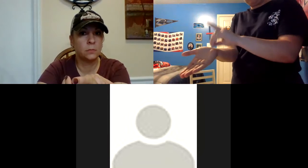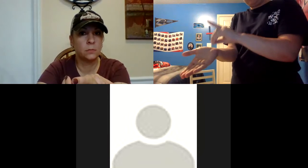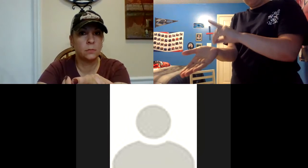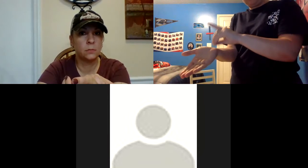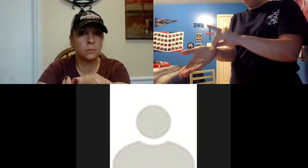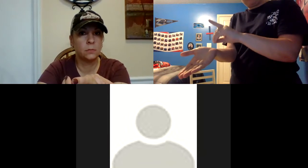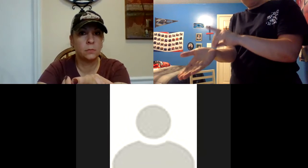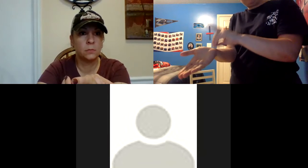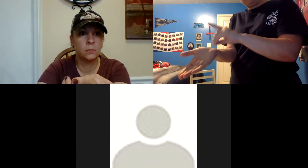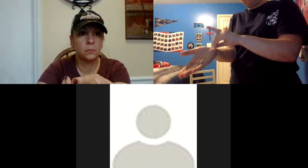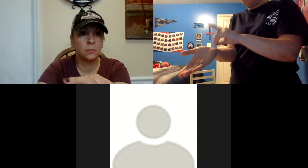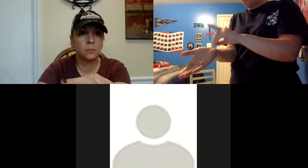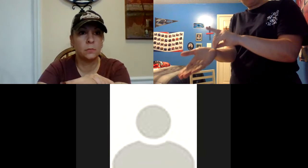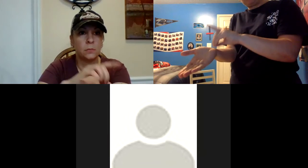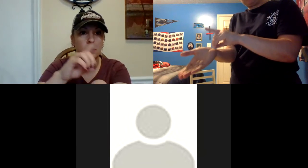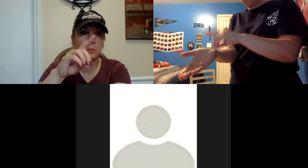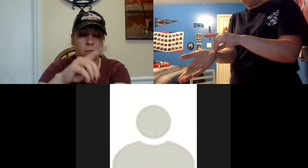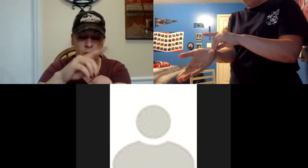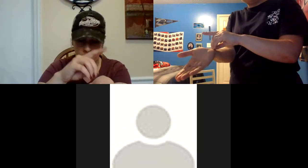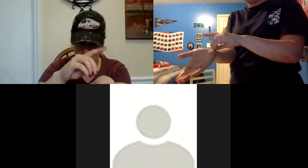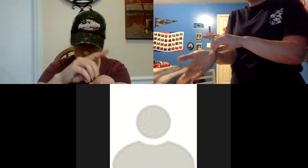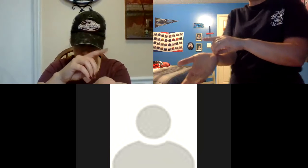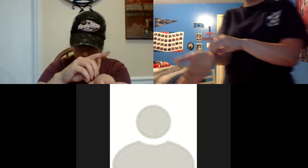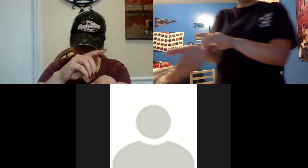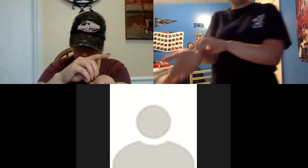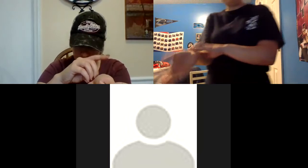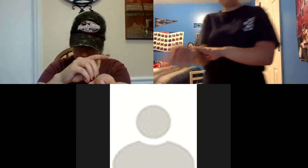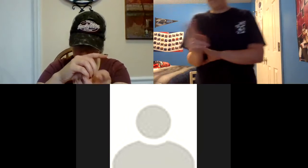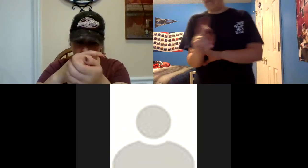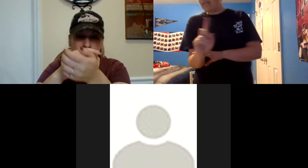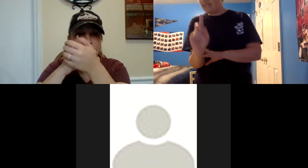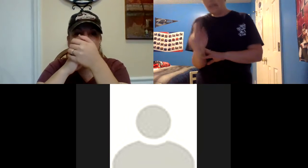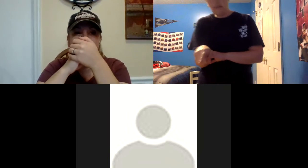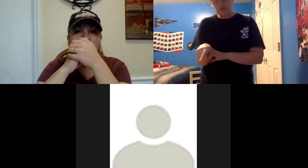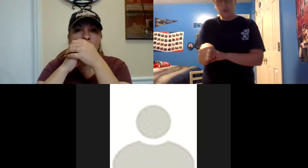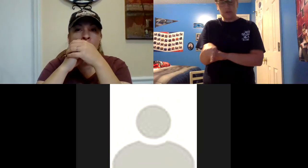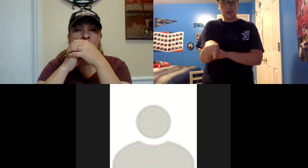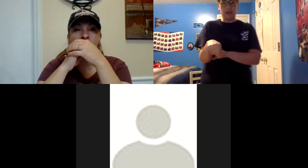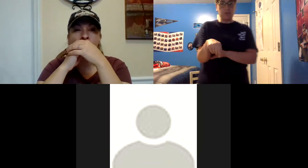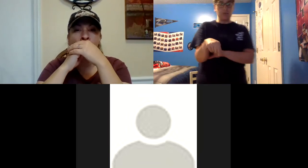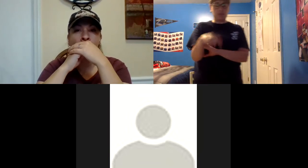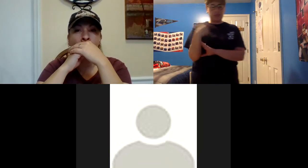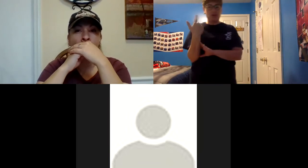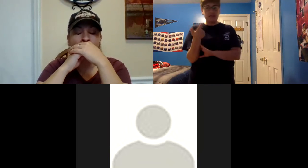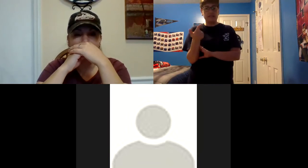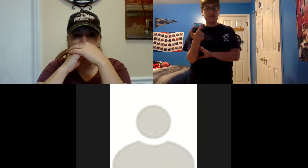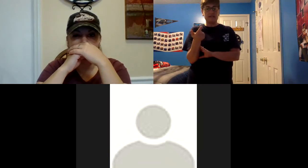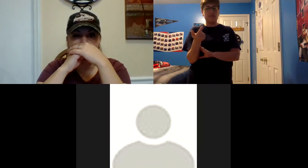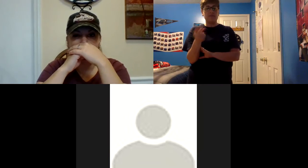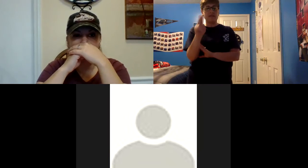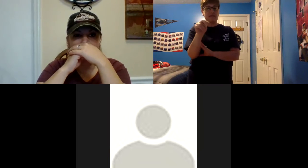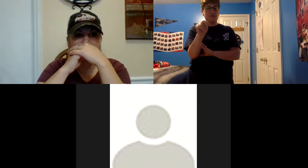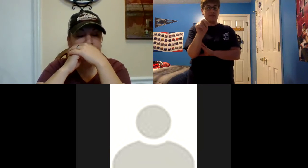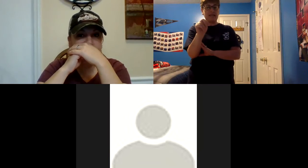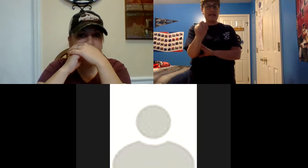out and you're tapping the D for doctor. And then for nurse, and I did not put nurse on here, but just know that it's the same